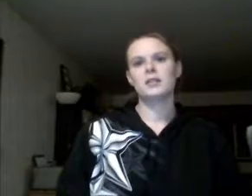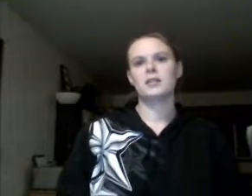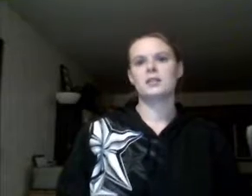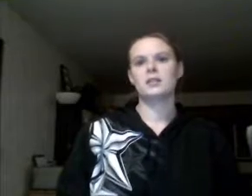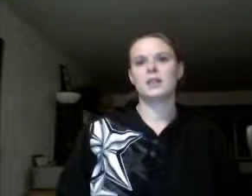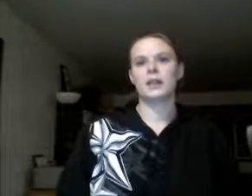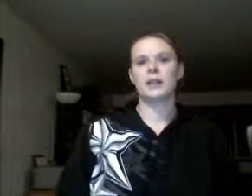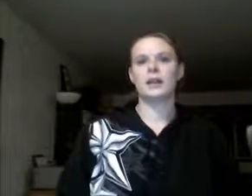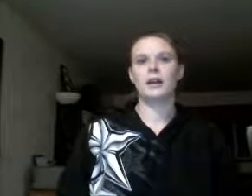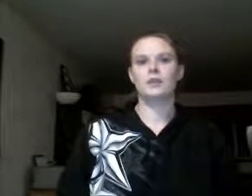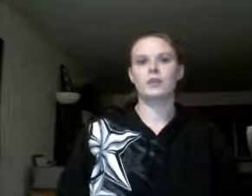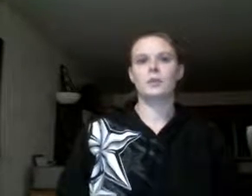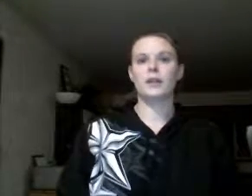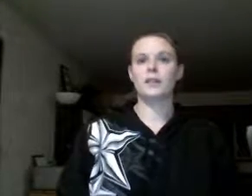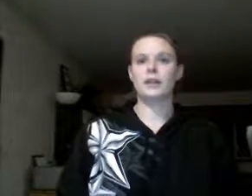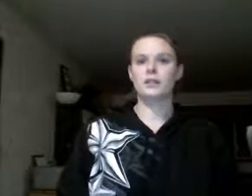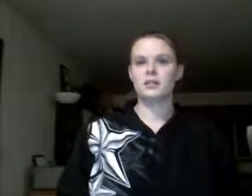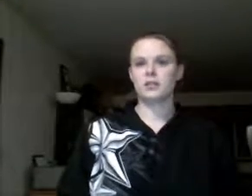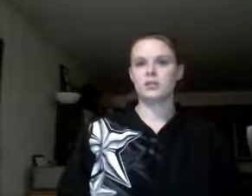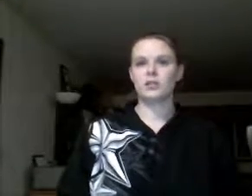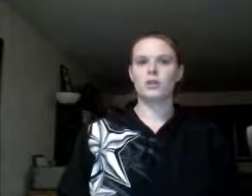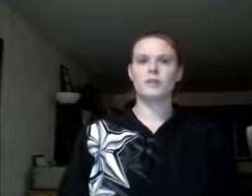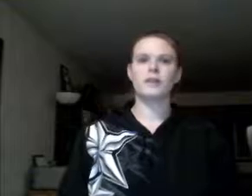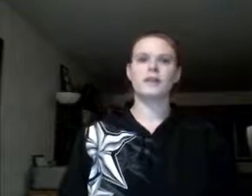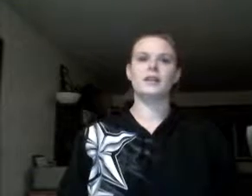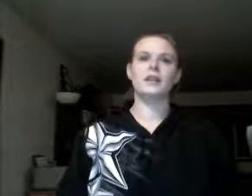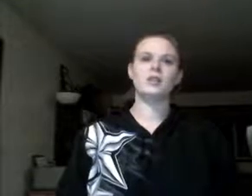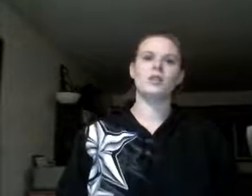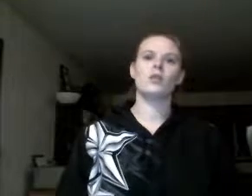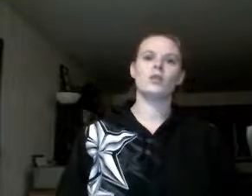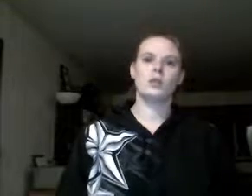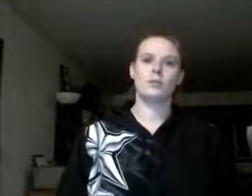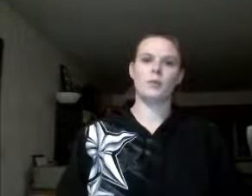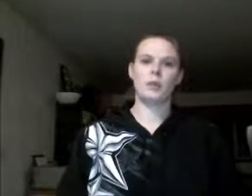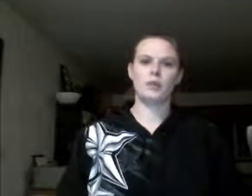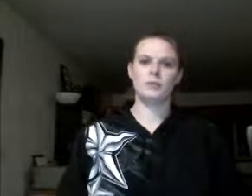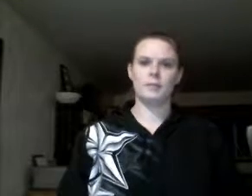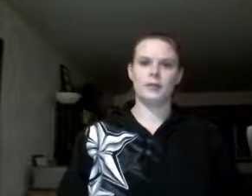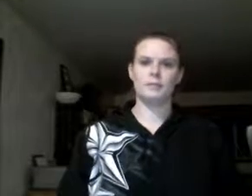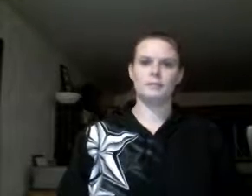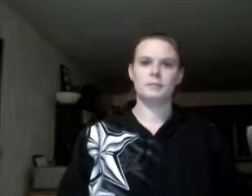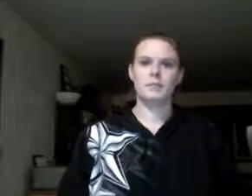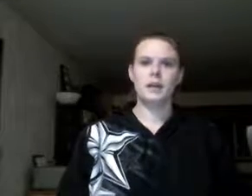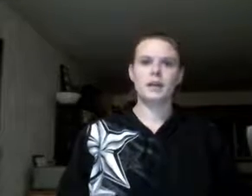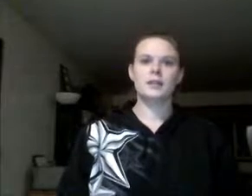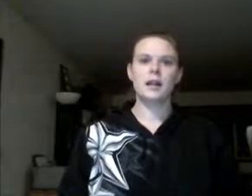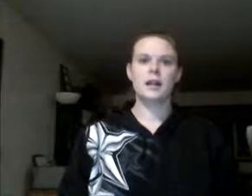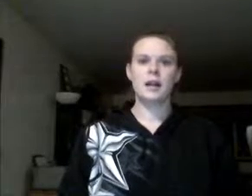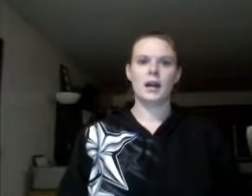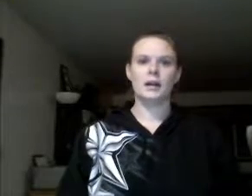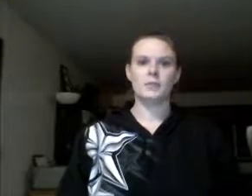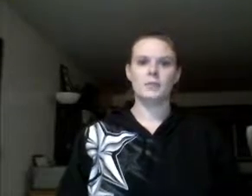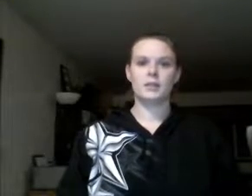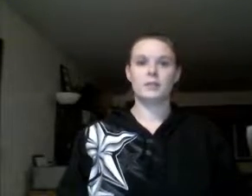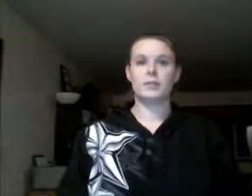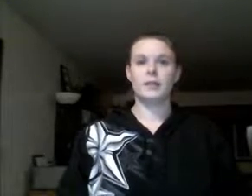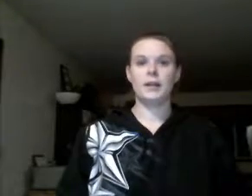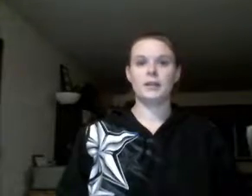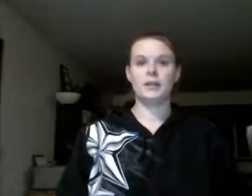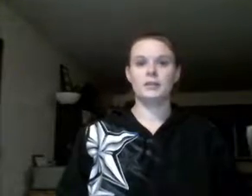decisions, it can allow you to tweak final decisions, or you may find an easier or cheaper way to do something. Decide on items from your main list